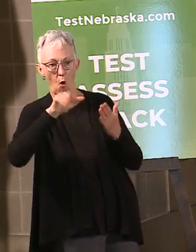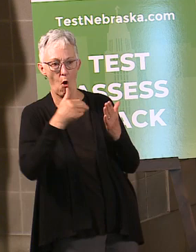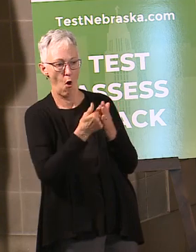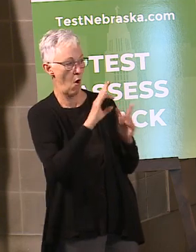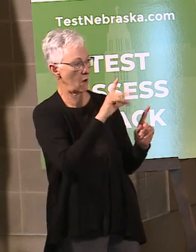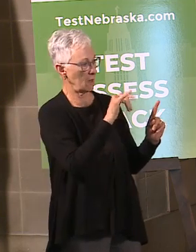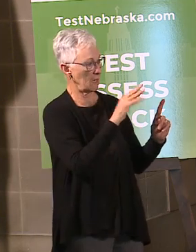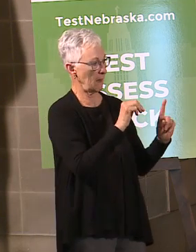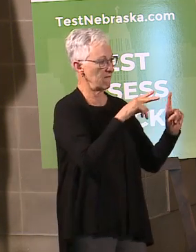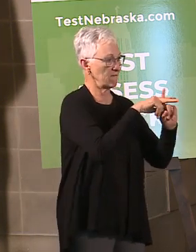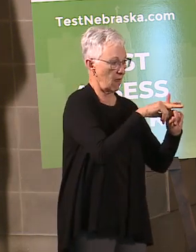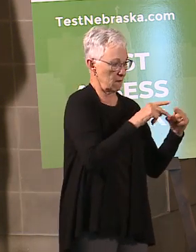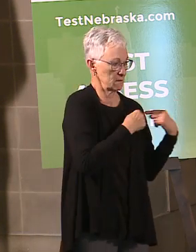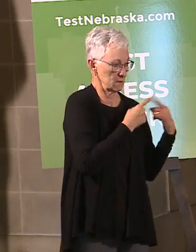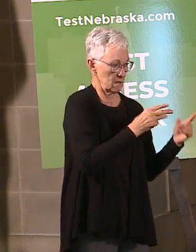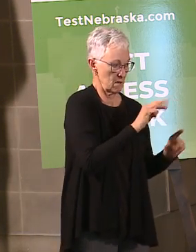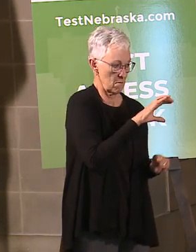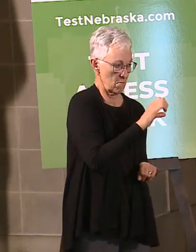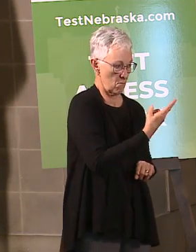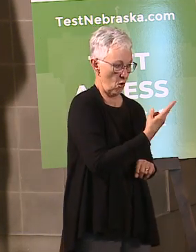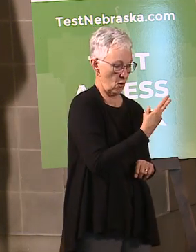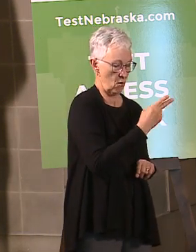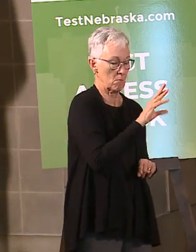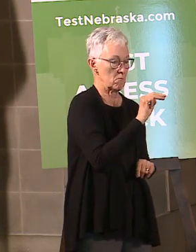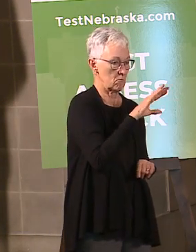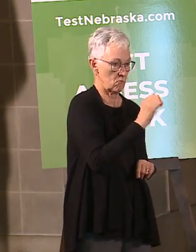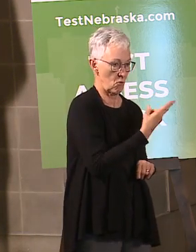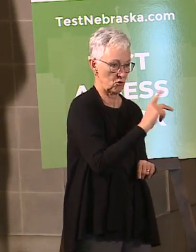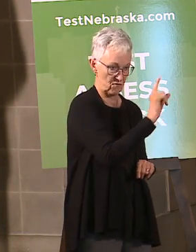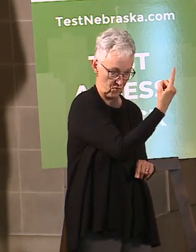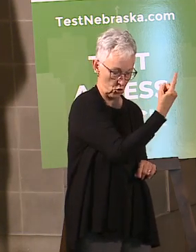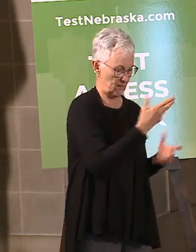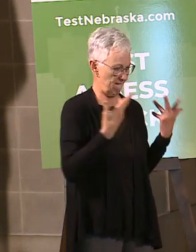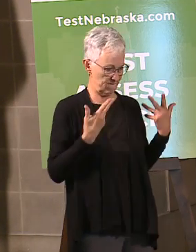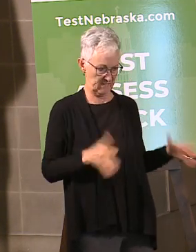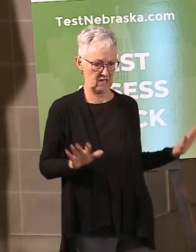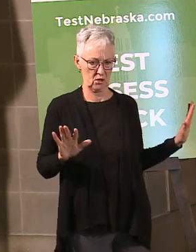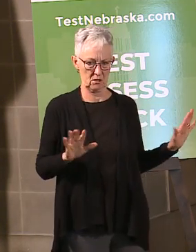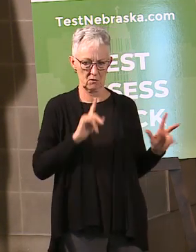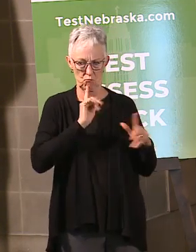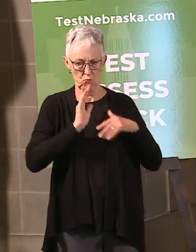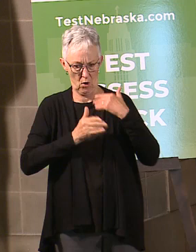are processed. And when you consider that there was, I wrote the number down,